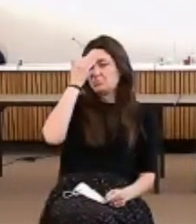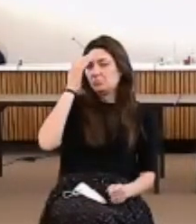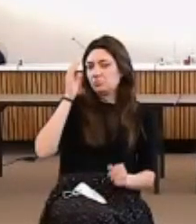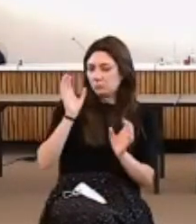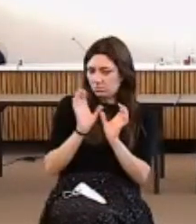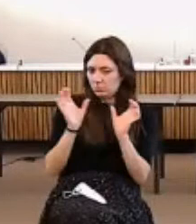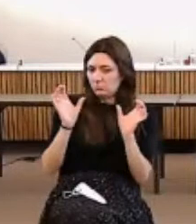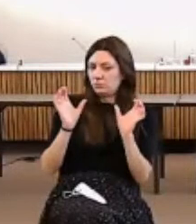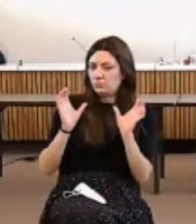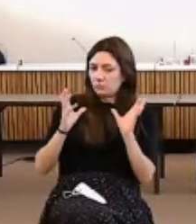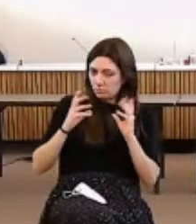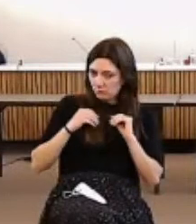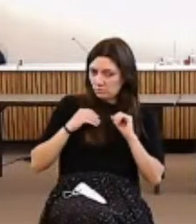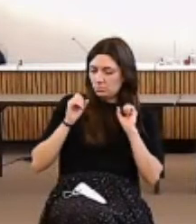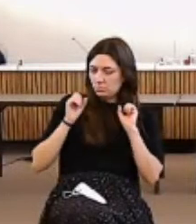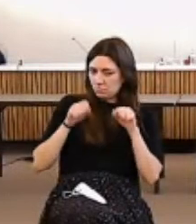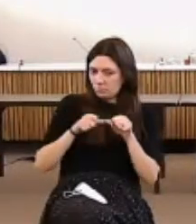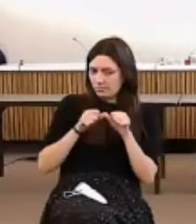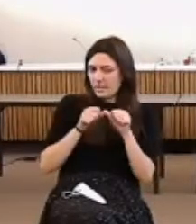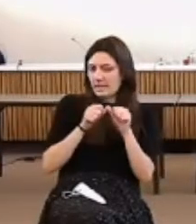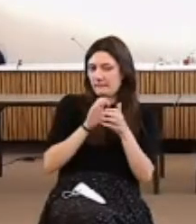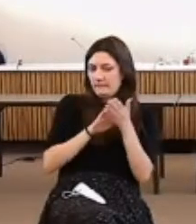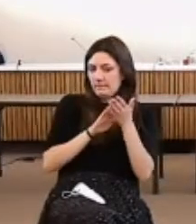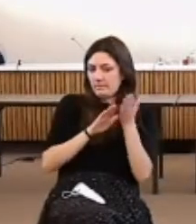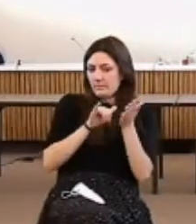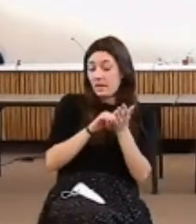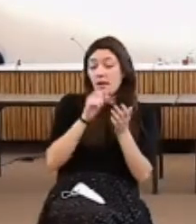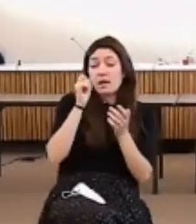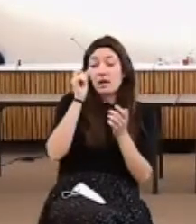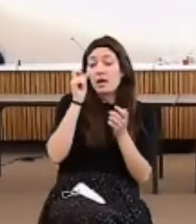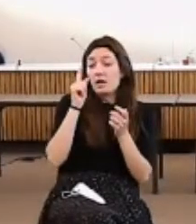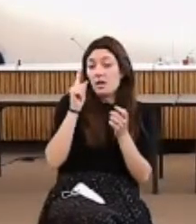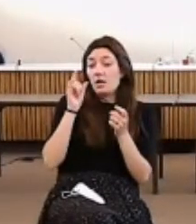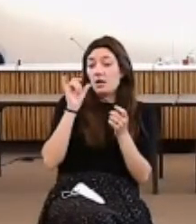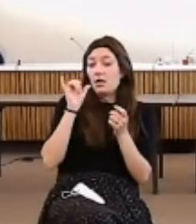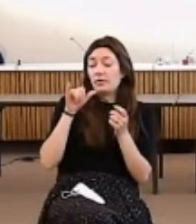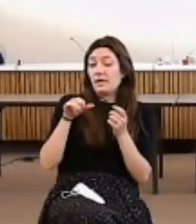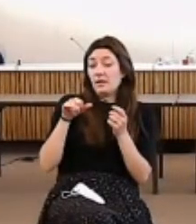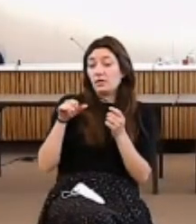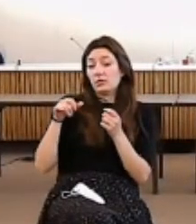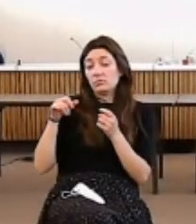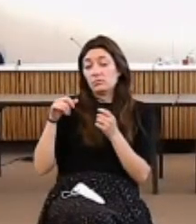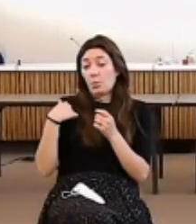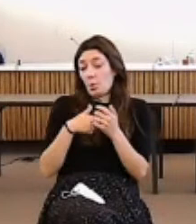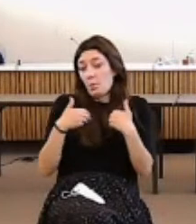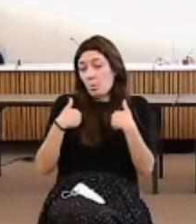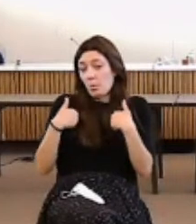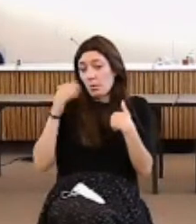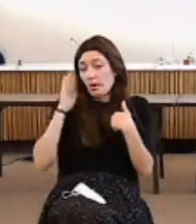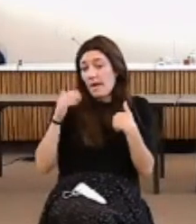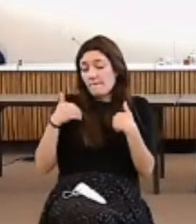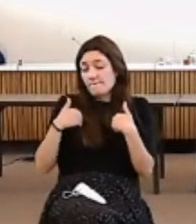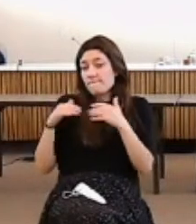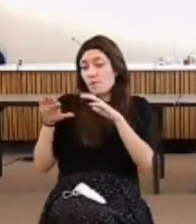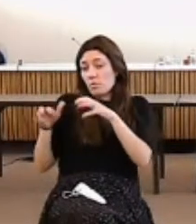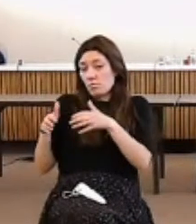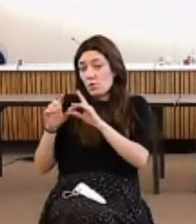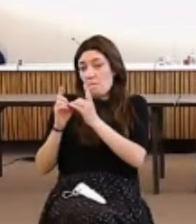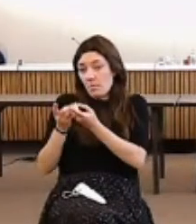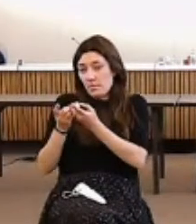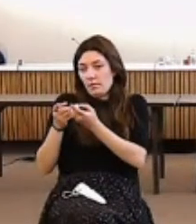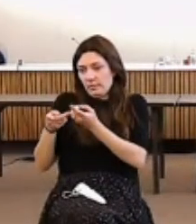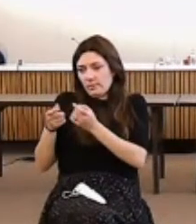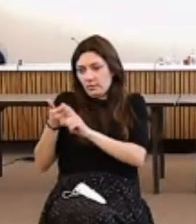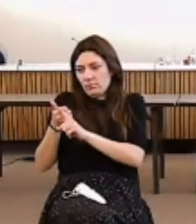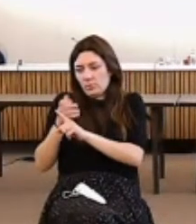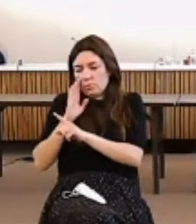is what the facilities department for the community will be in charge of. It gets complicated. You